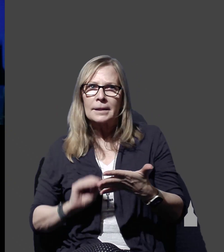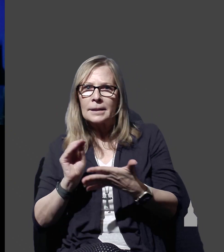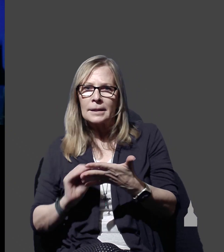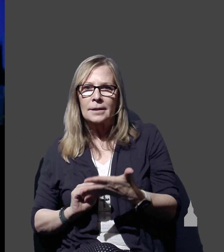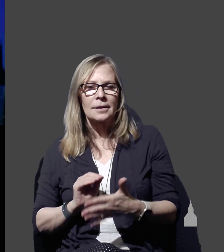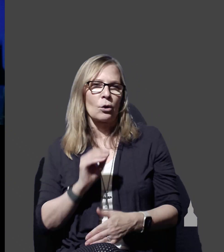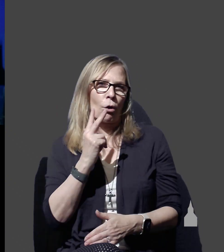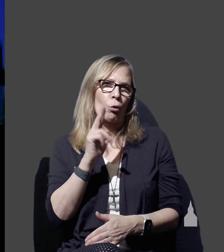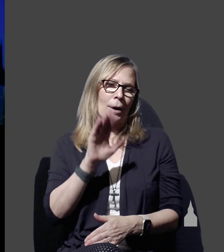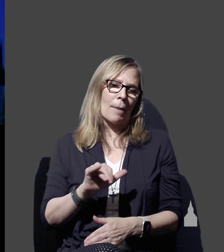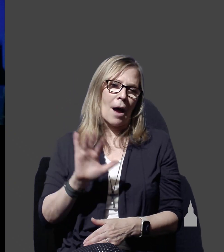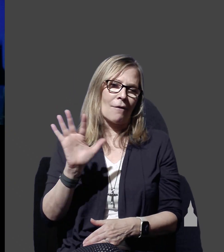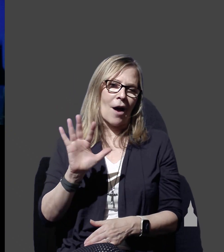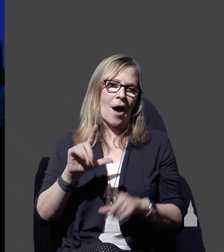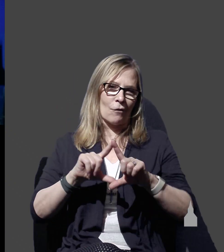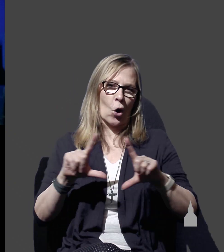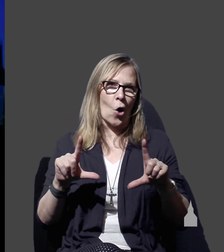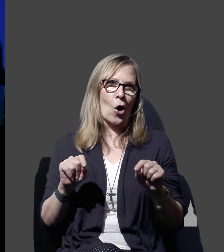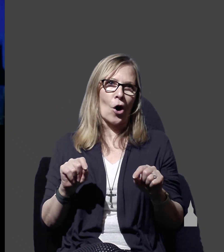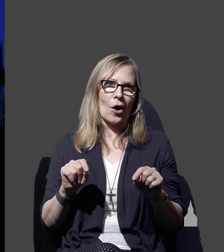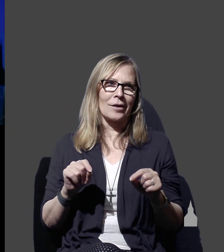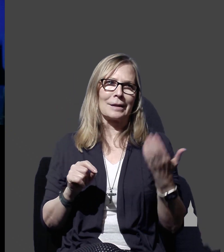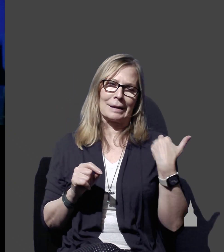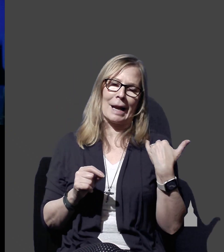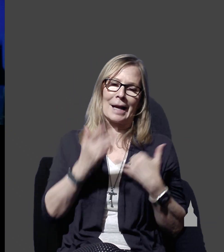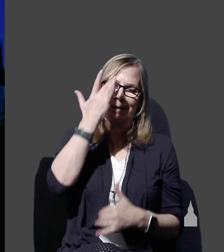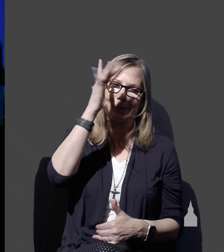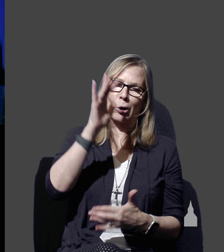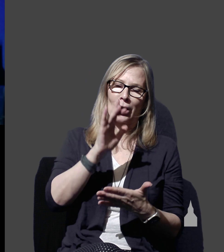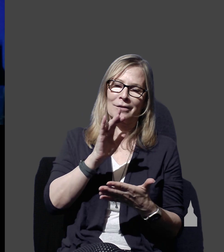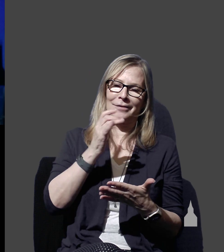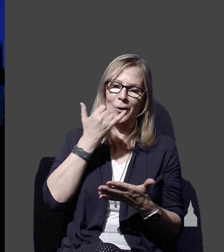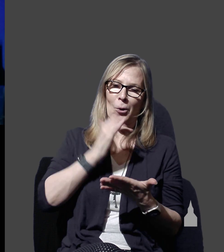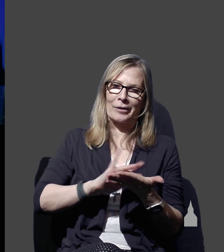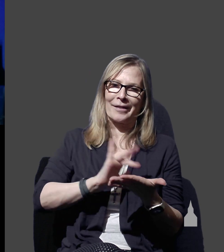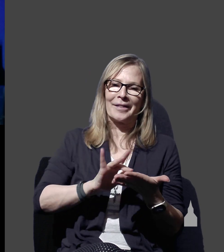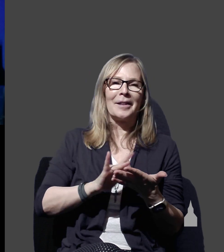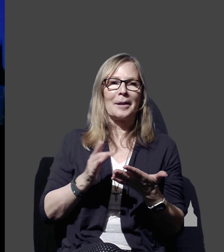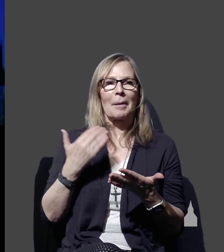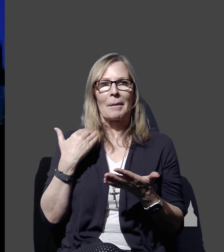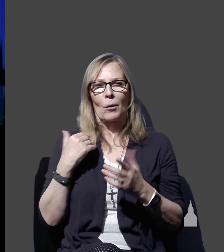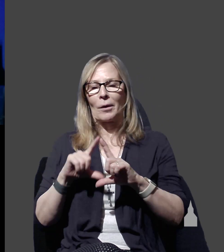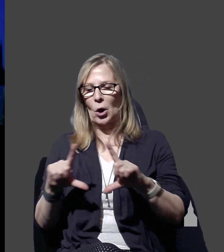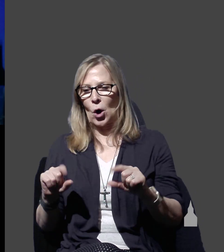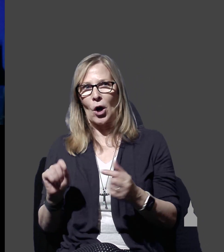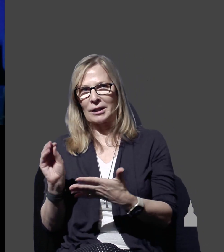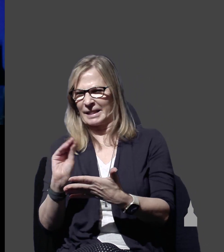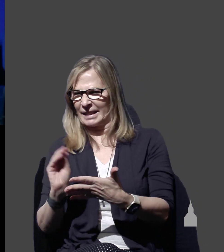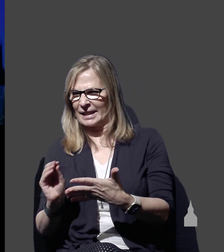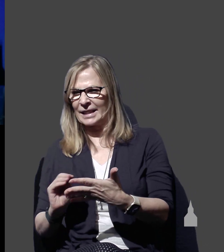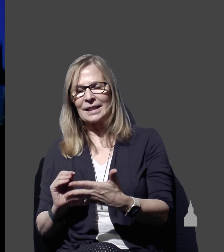3x5 card. There were no smartphones. I would write them down, so I'd look at them through the day. And I was particularly drawn to several